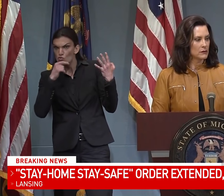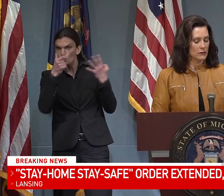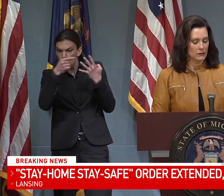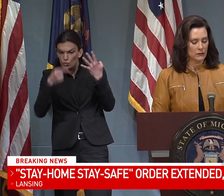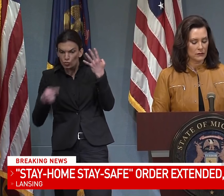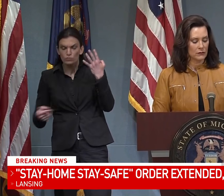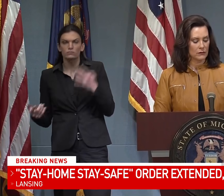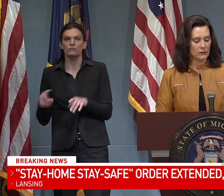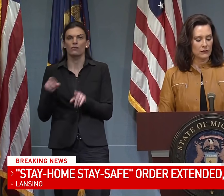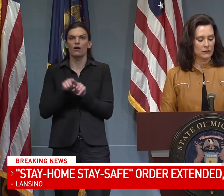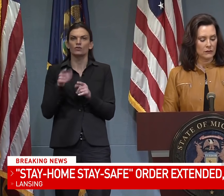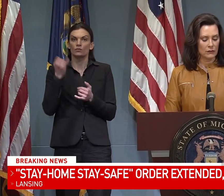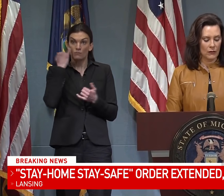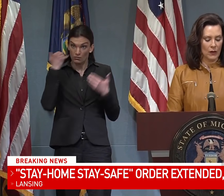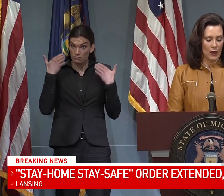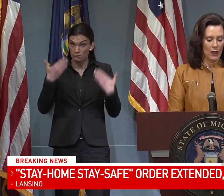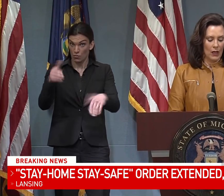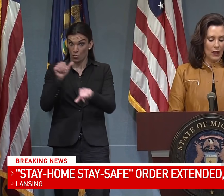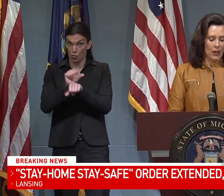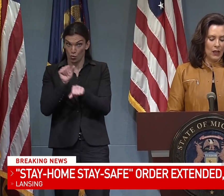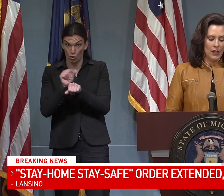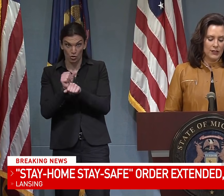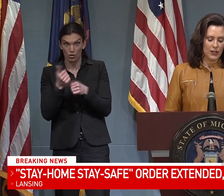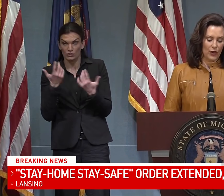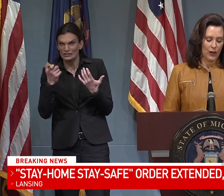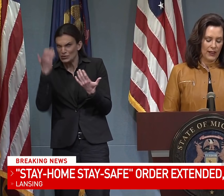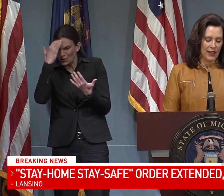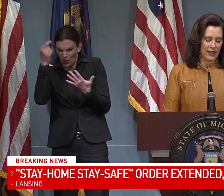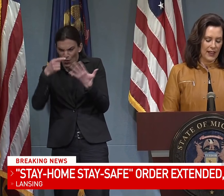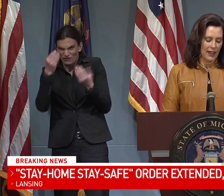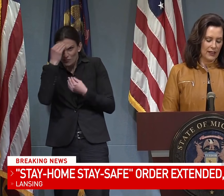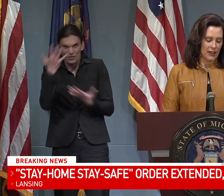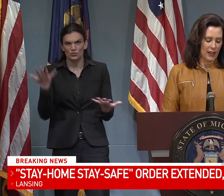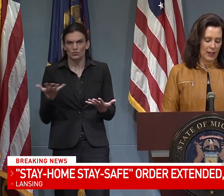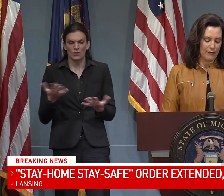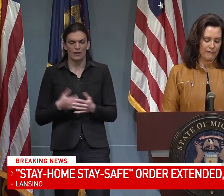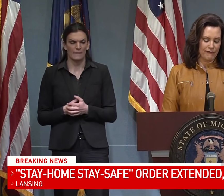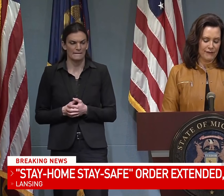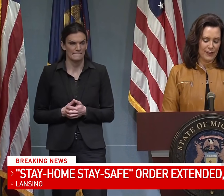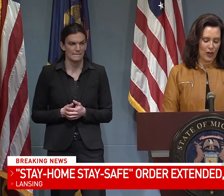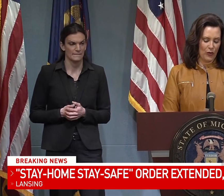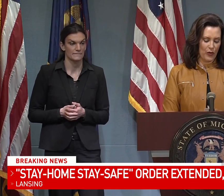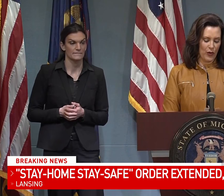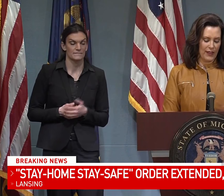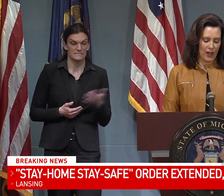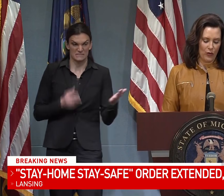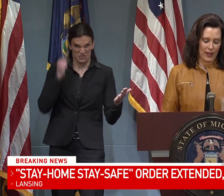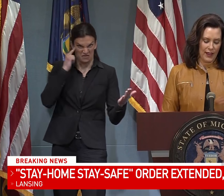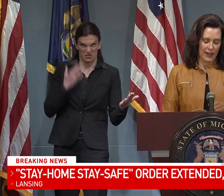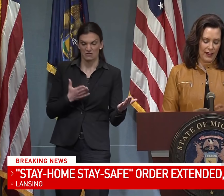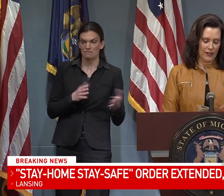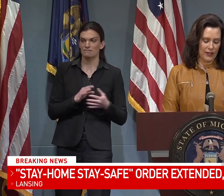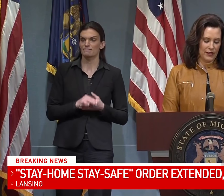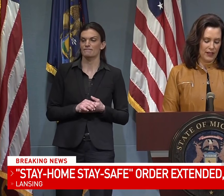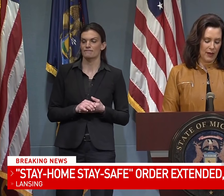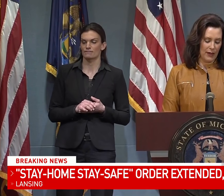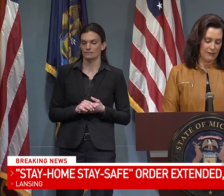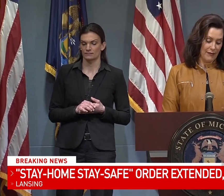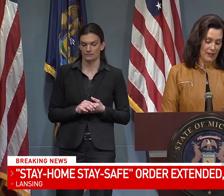which businesses in manufacturing will be opening? So I think that, the way that we